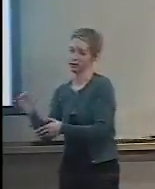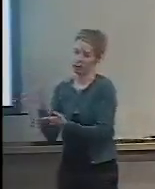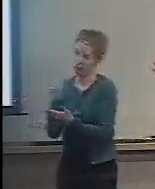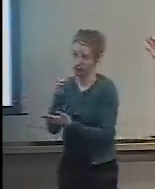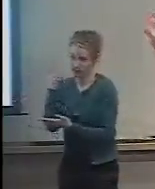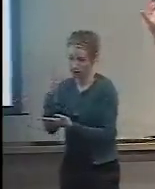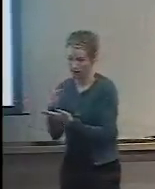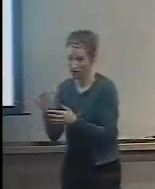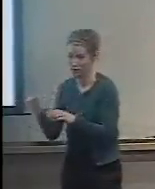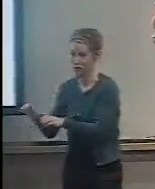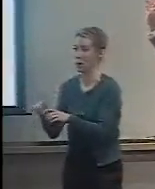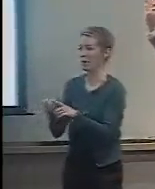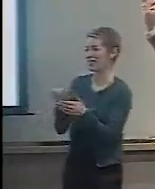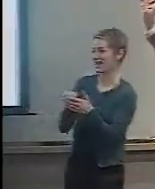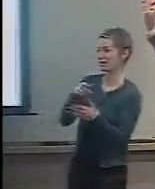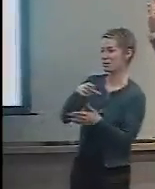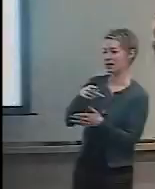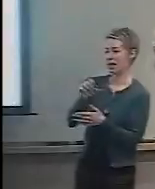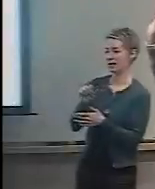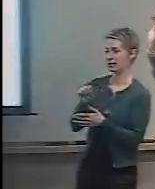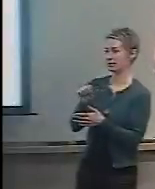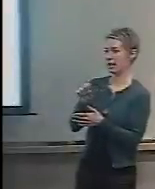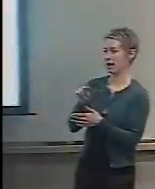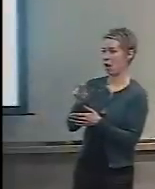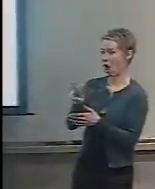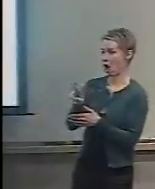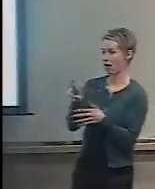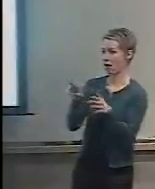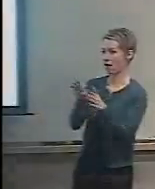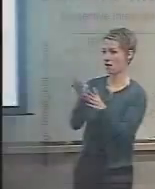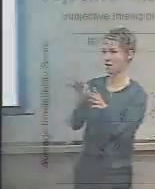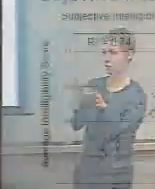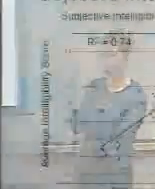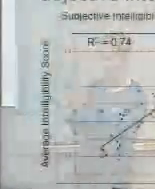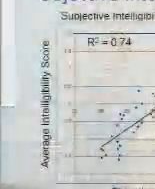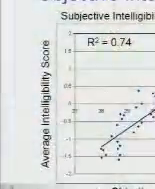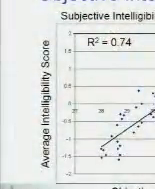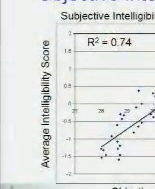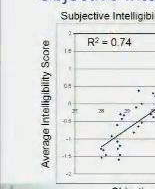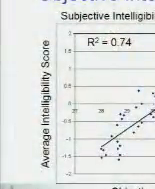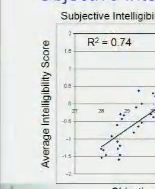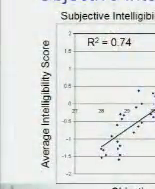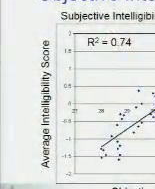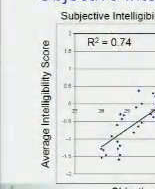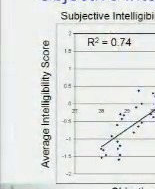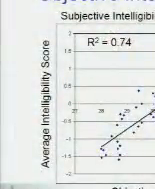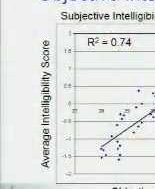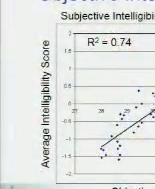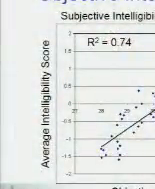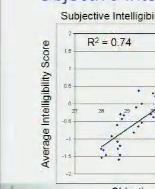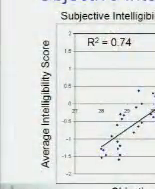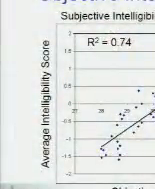And we basically, this is the PSNR formula weighted properly. And then